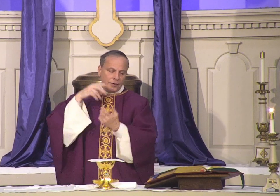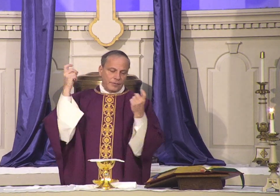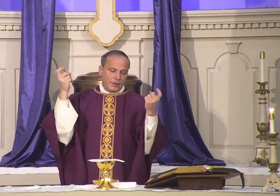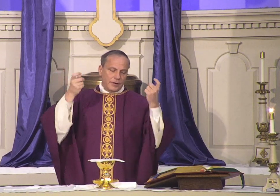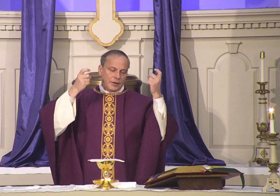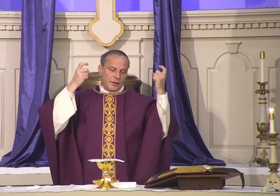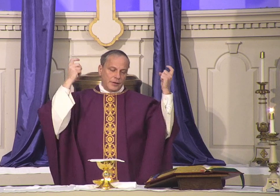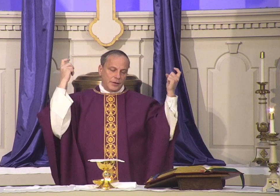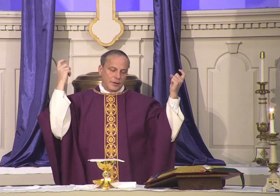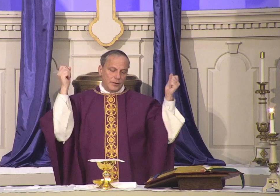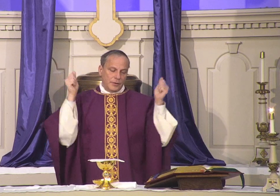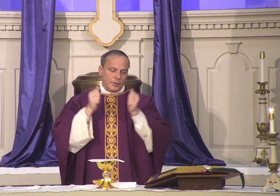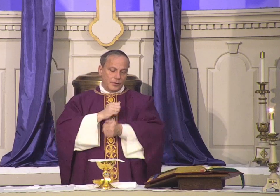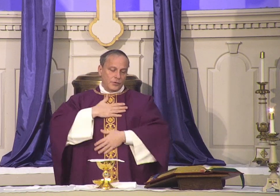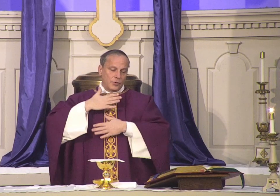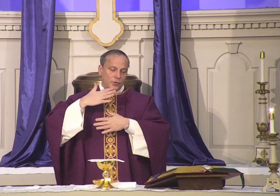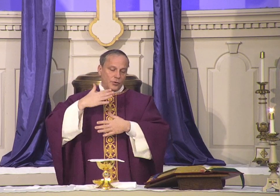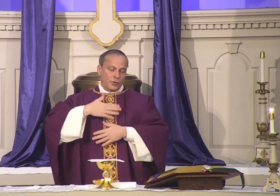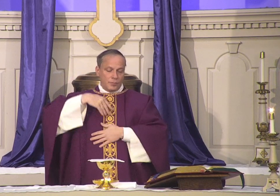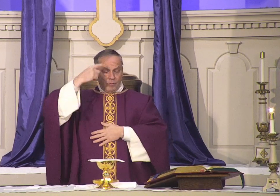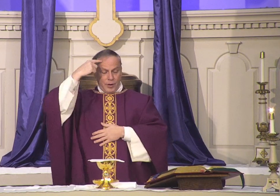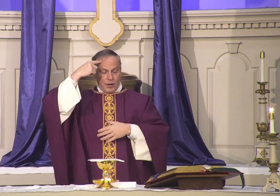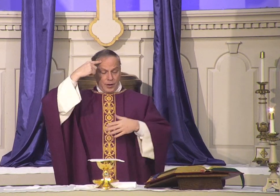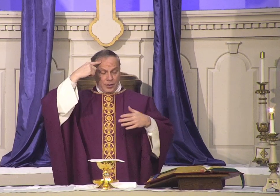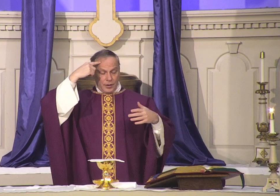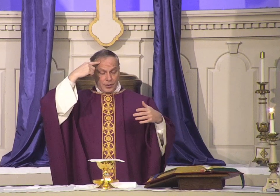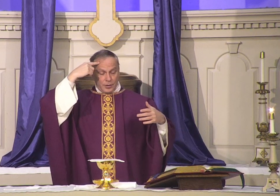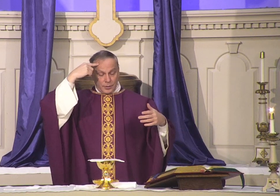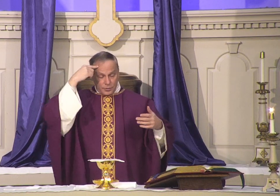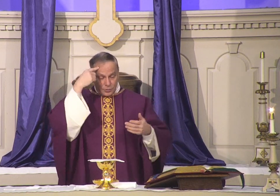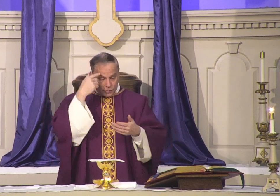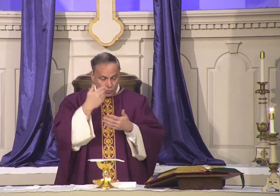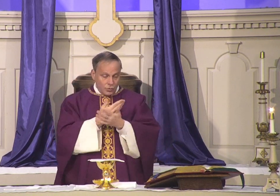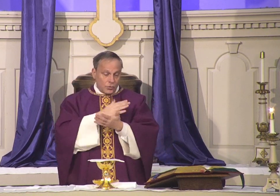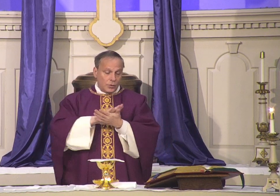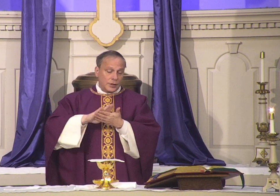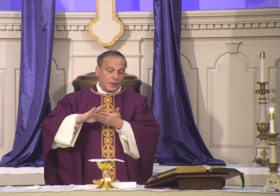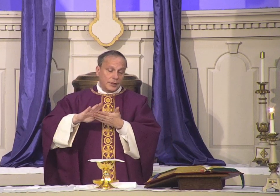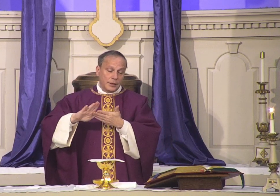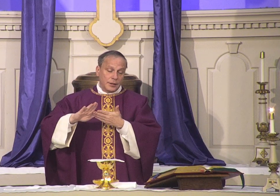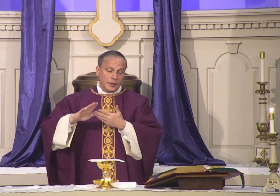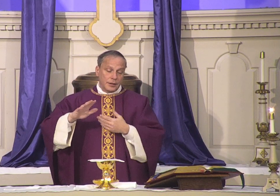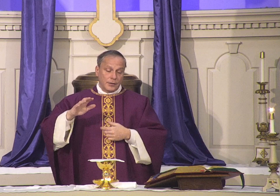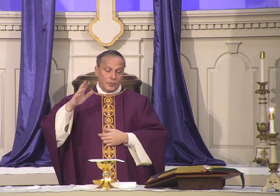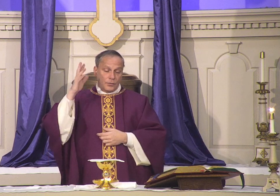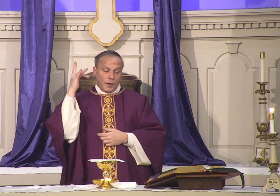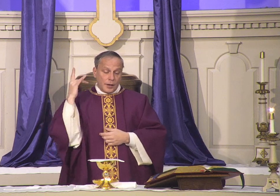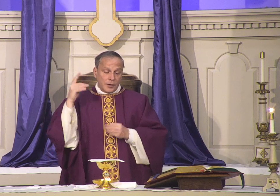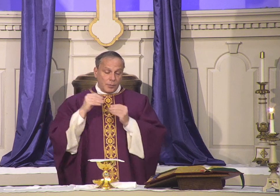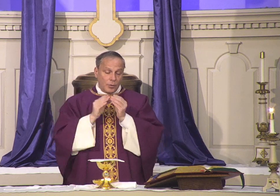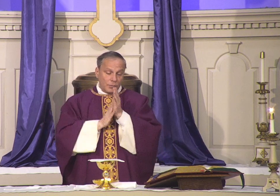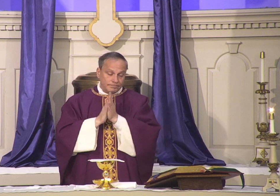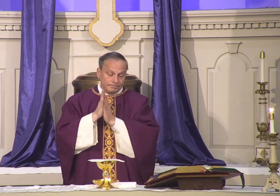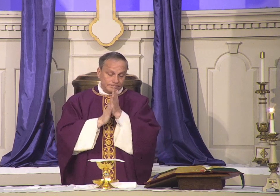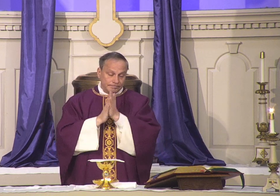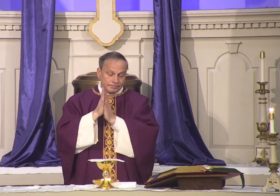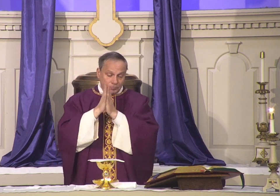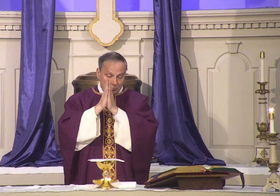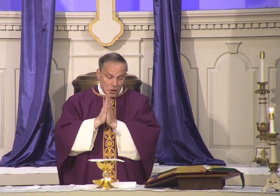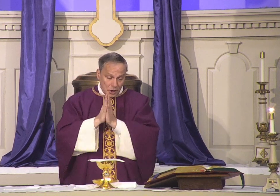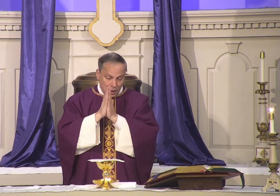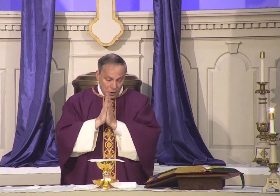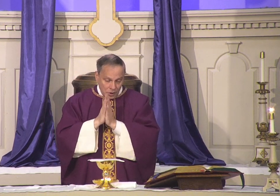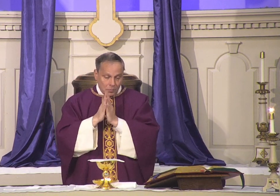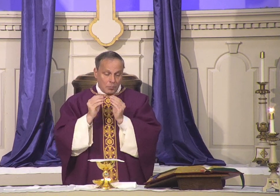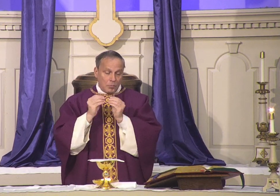Lord. For by your gracious gift each year, your faithful await the sacred Paschal